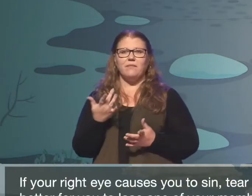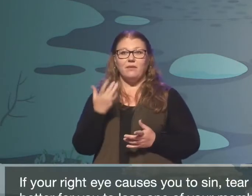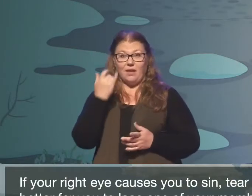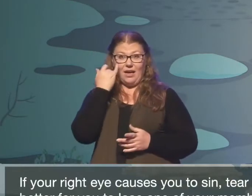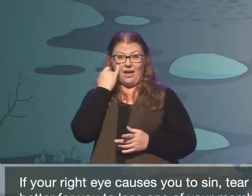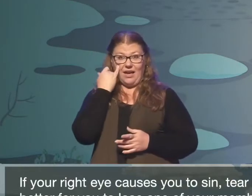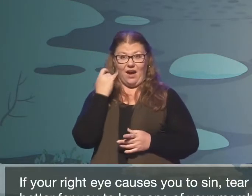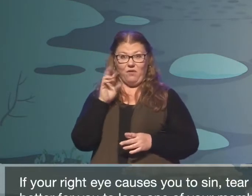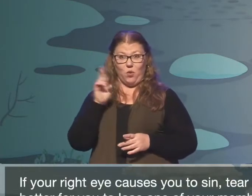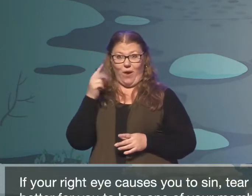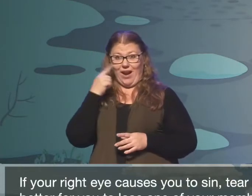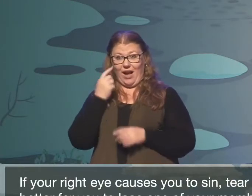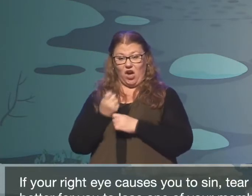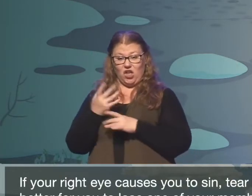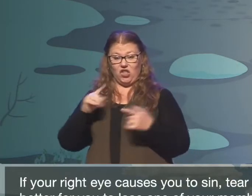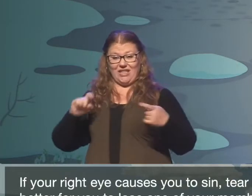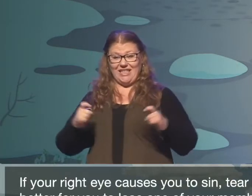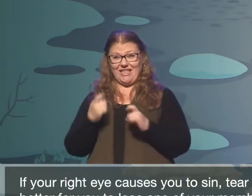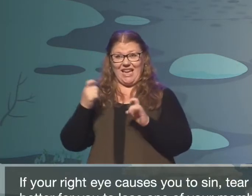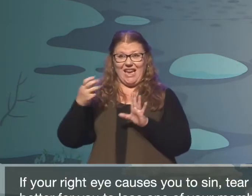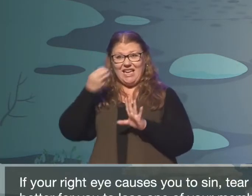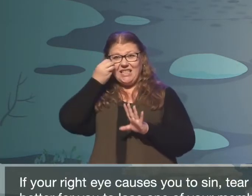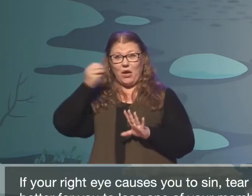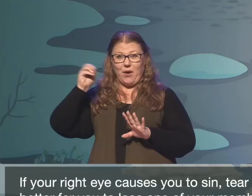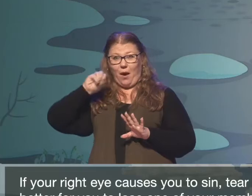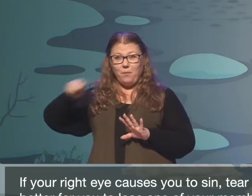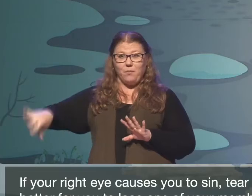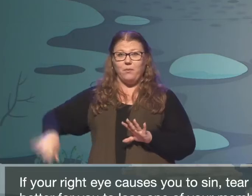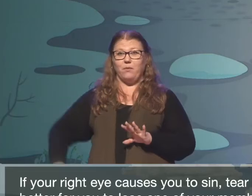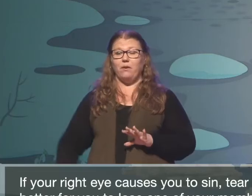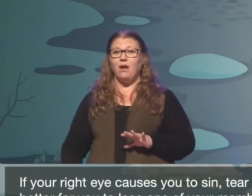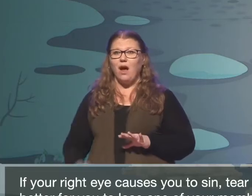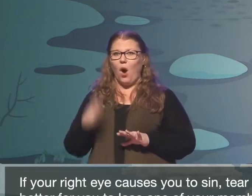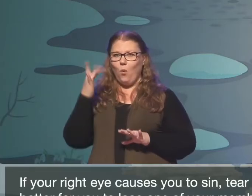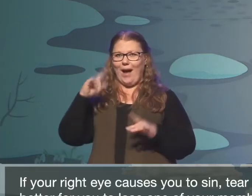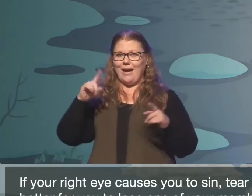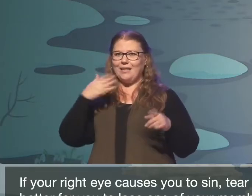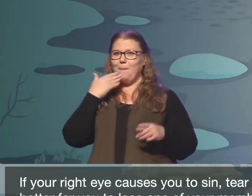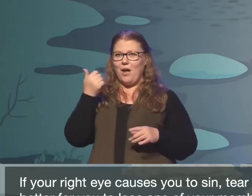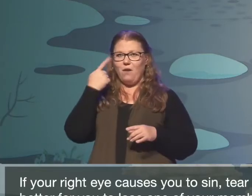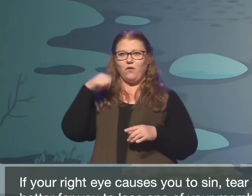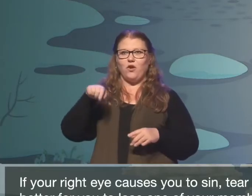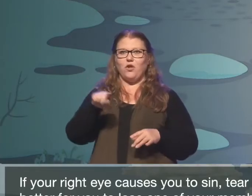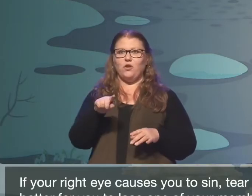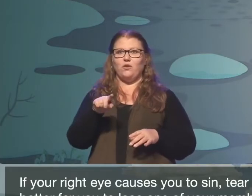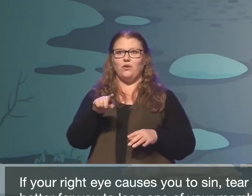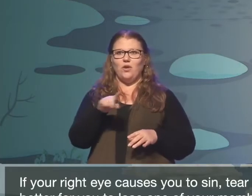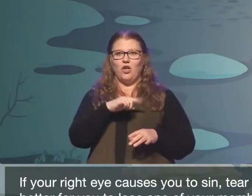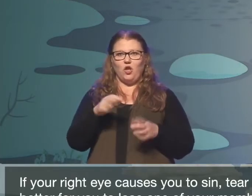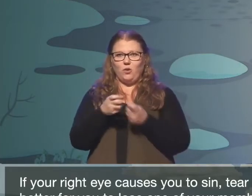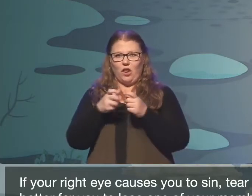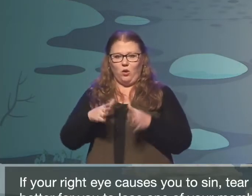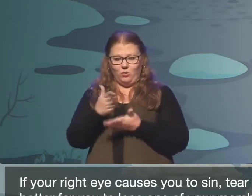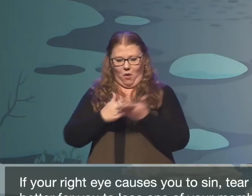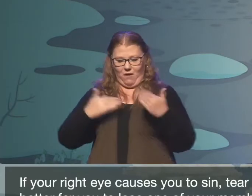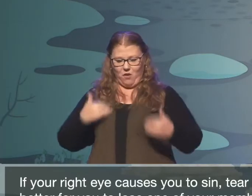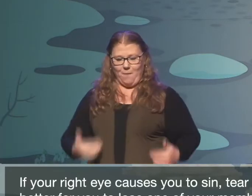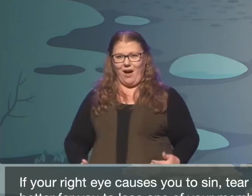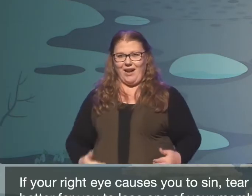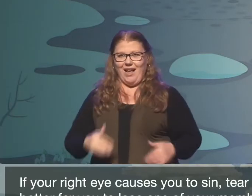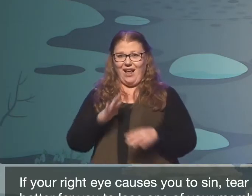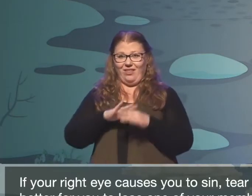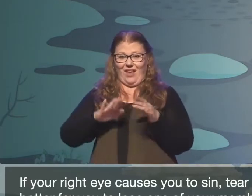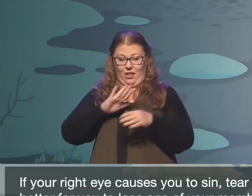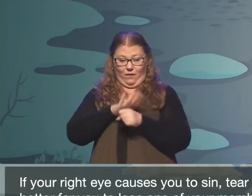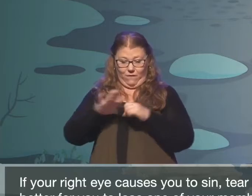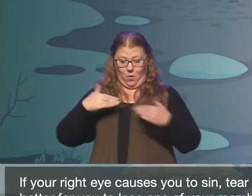your right eye causes you to sin, tear it out and throw it away. It's better for you to lose one of your members than to have your whole body